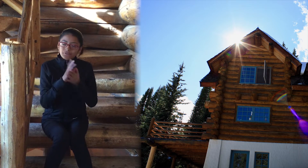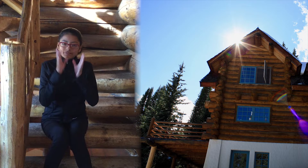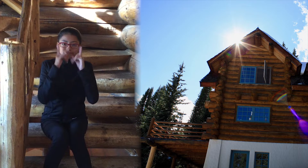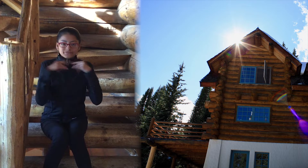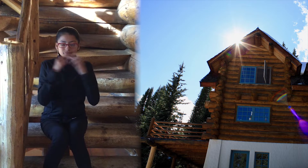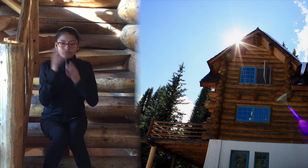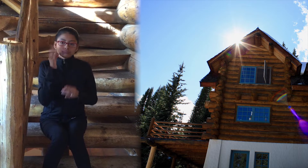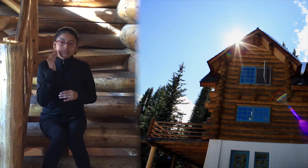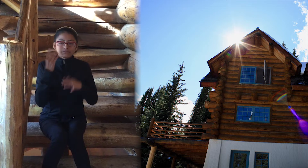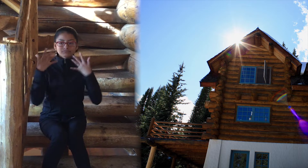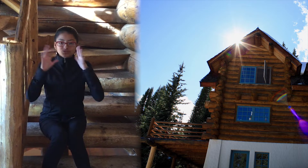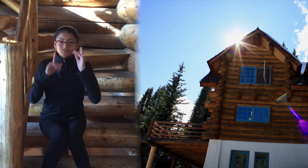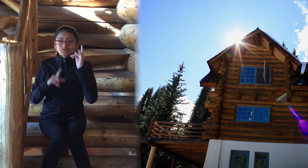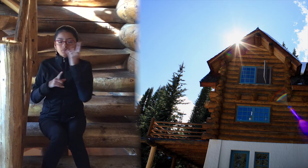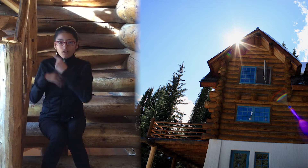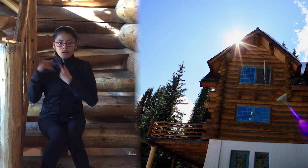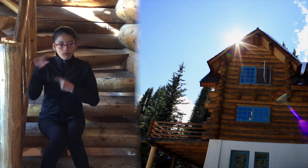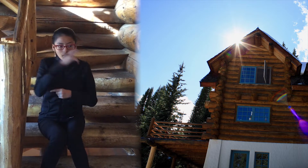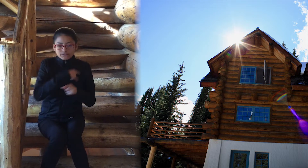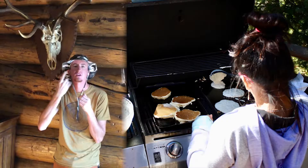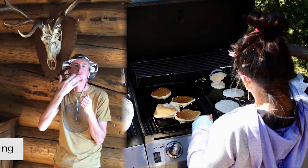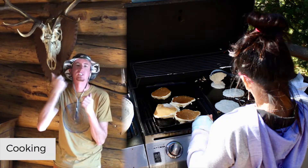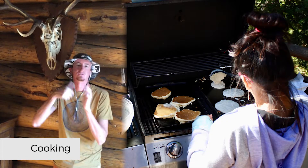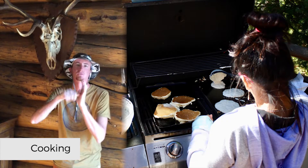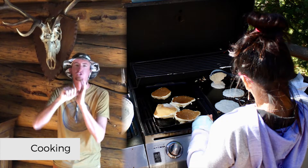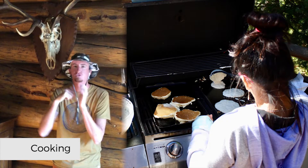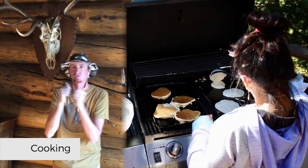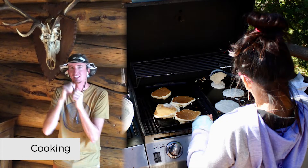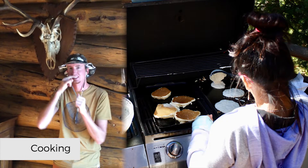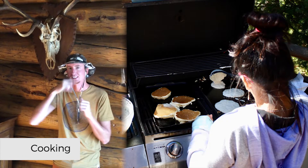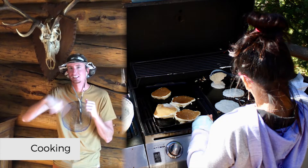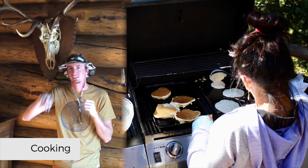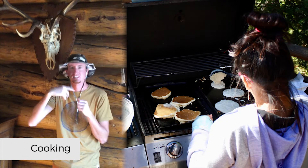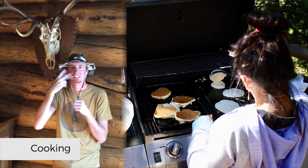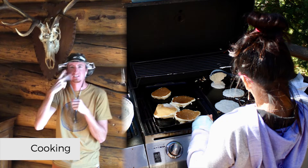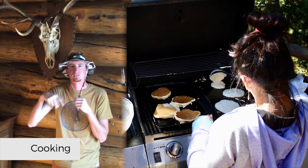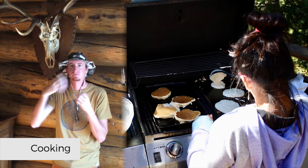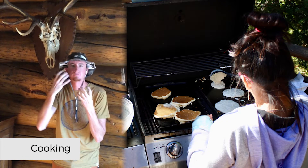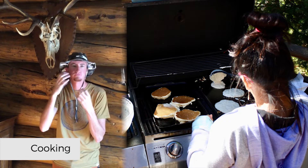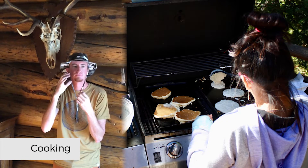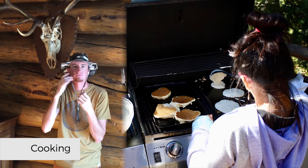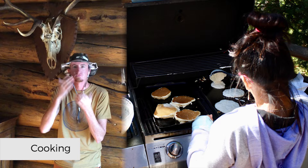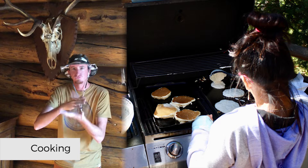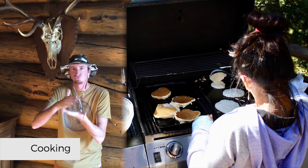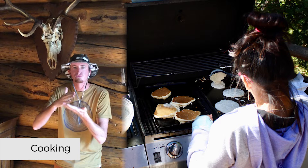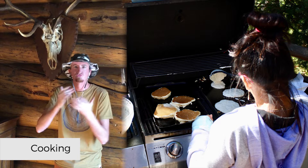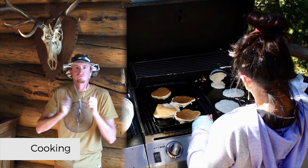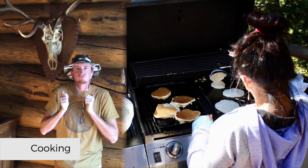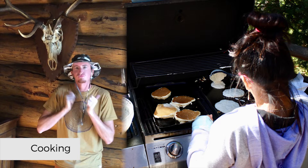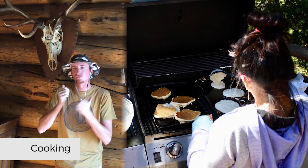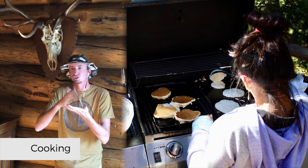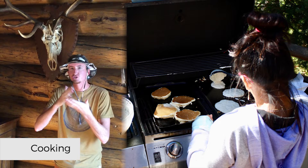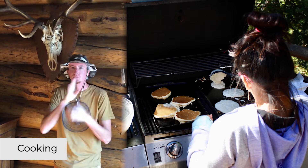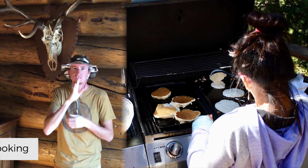camping here together. Great experience for all of us. I was most impressed with the kids just jumping in and making their own